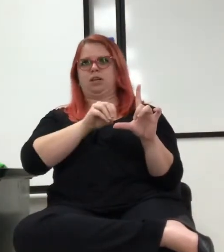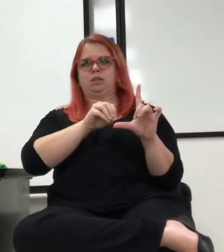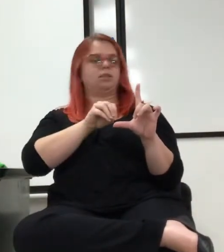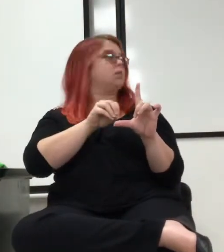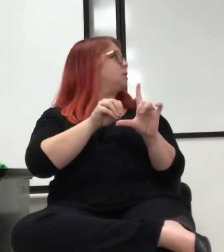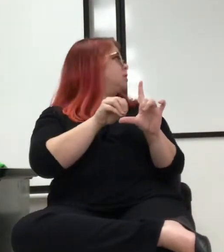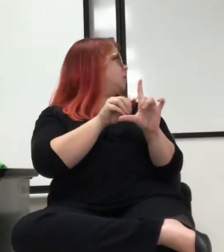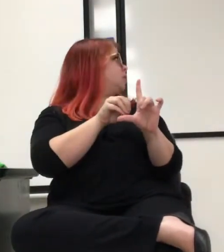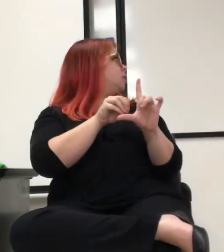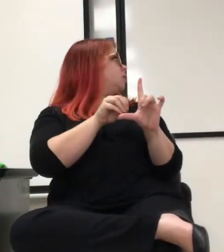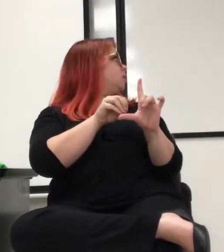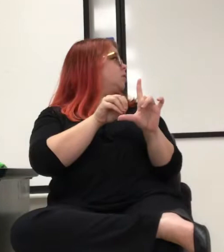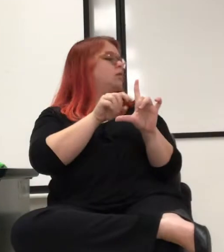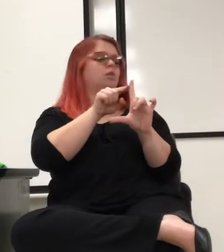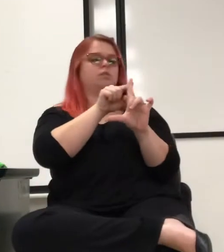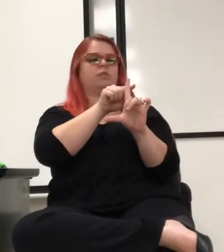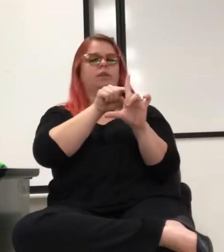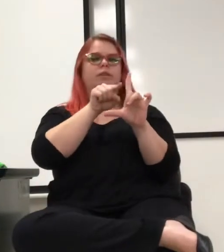I'm saying